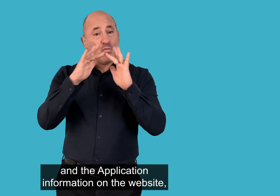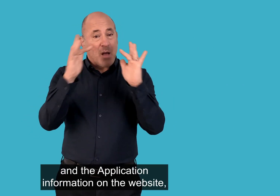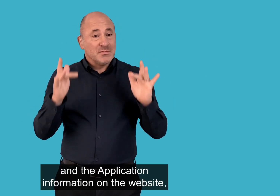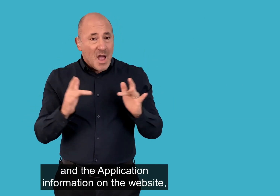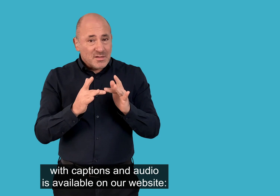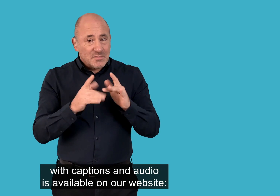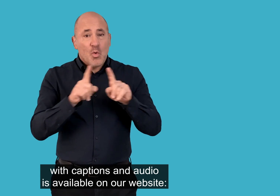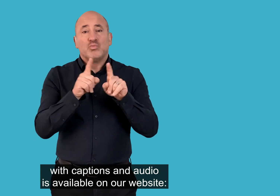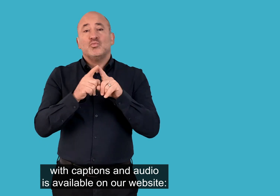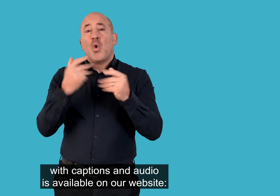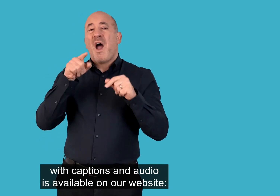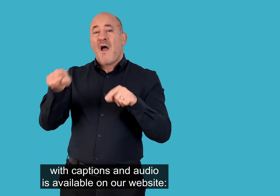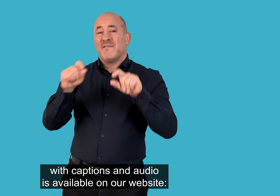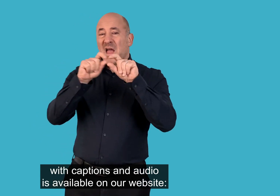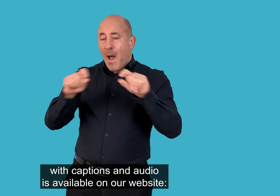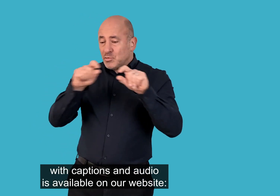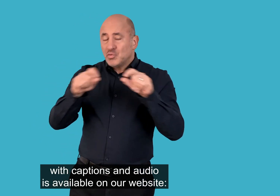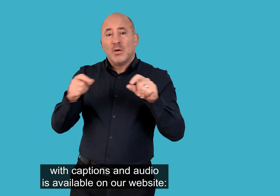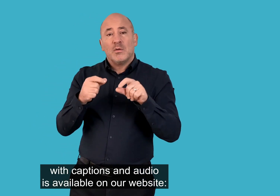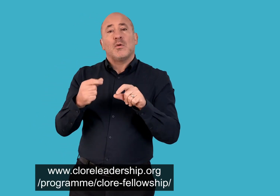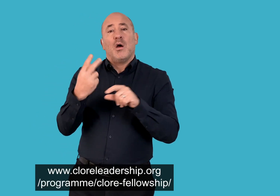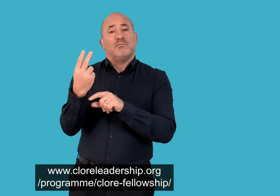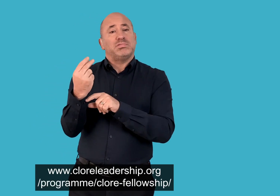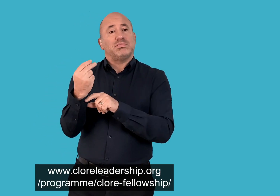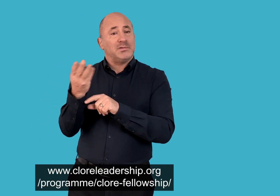and audio is available on our website